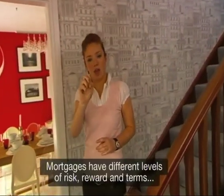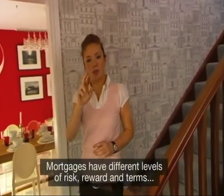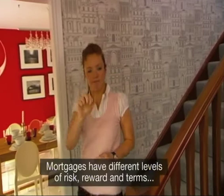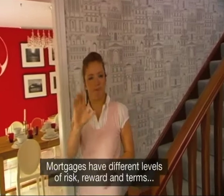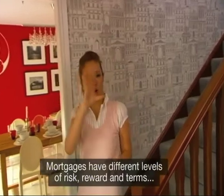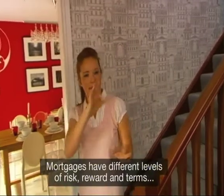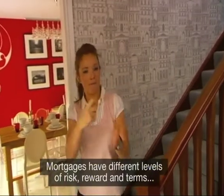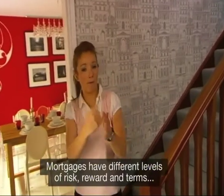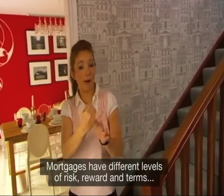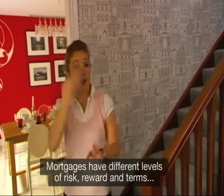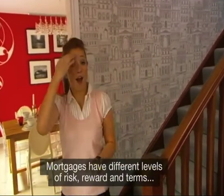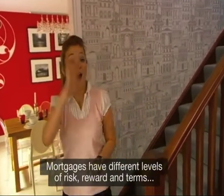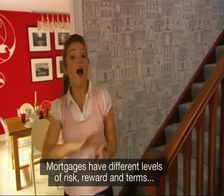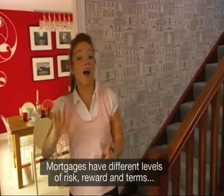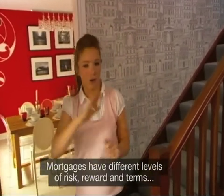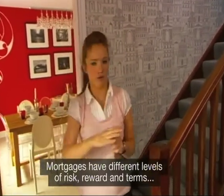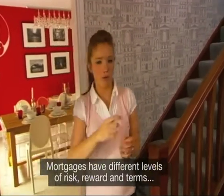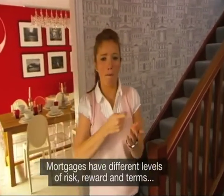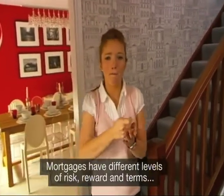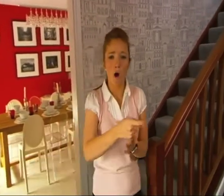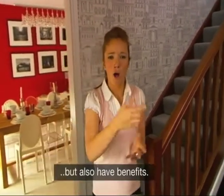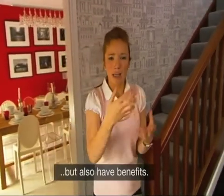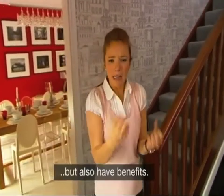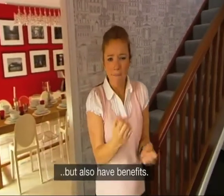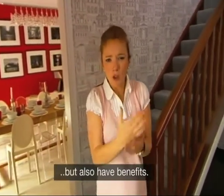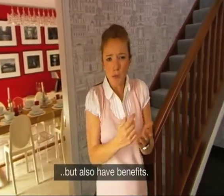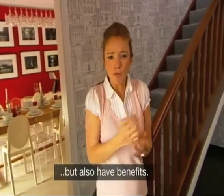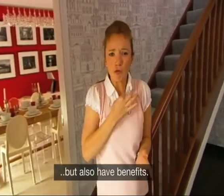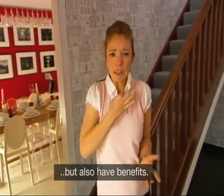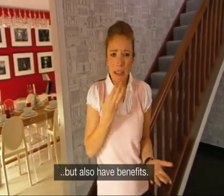Mortgages have different levels of risk, reward and terms, but also have benefits.